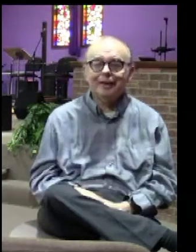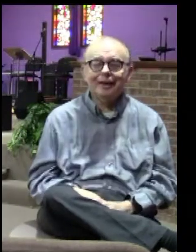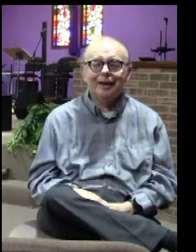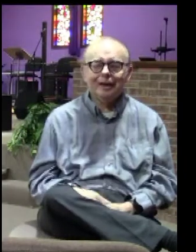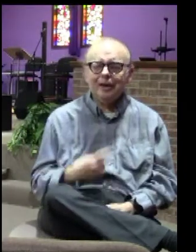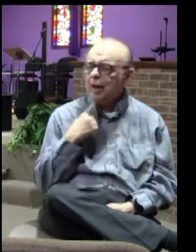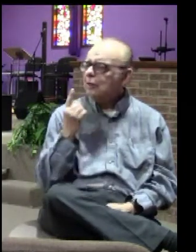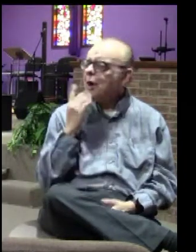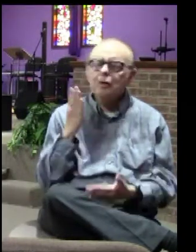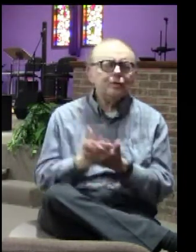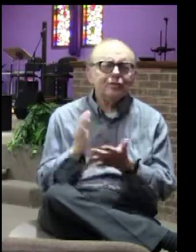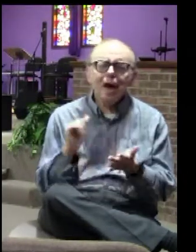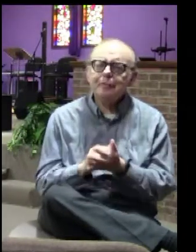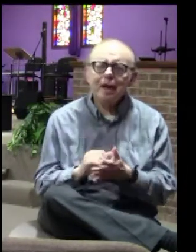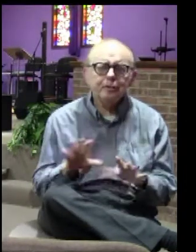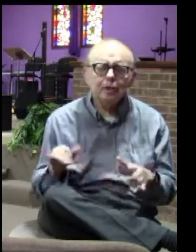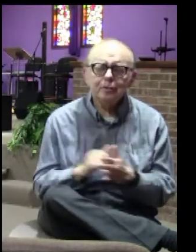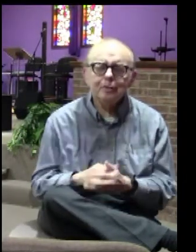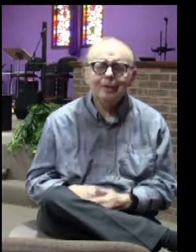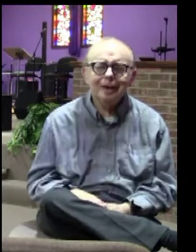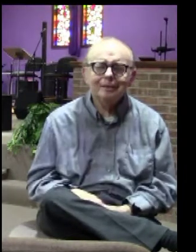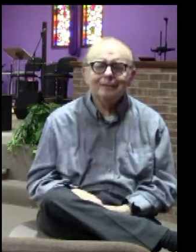And said, don't you do that, you know?